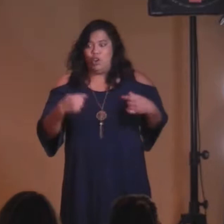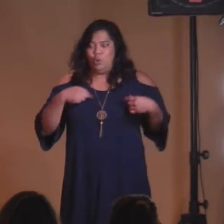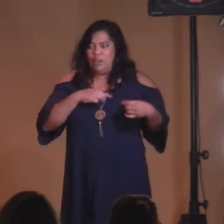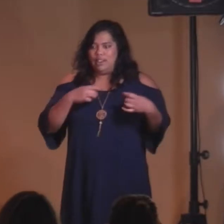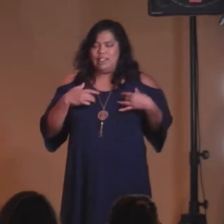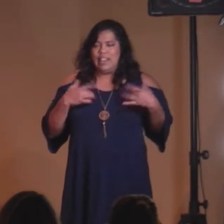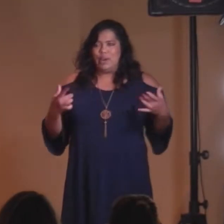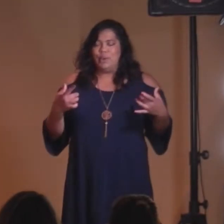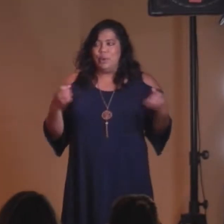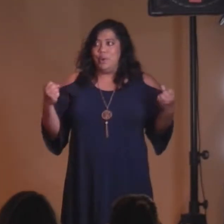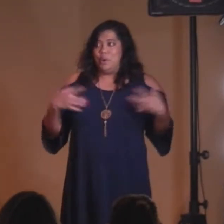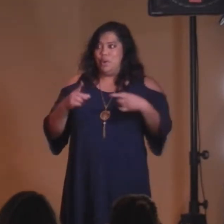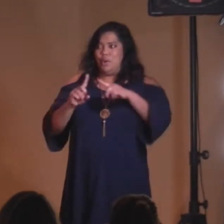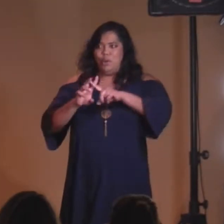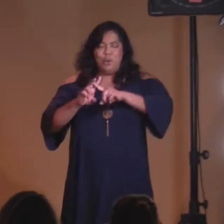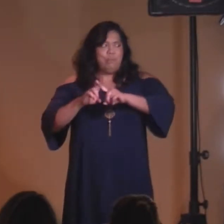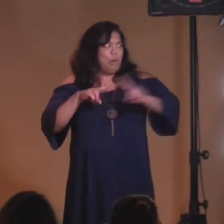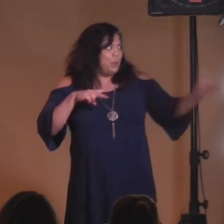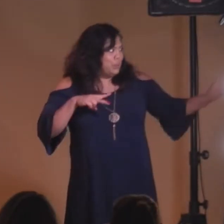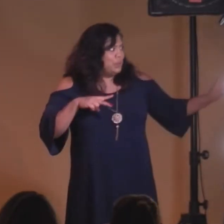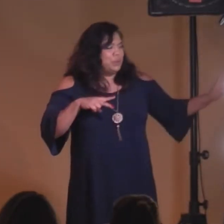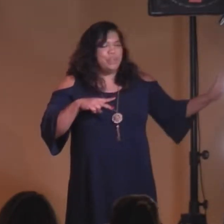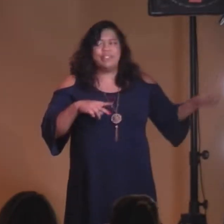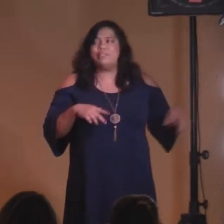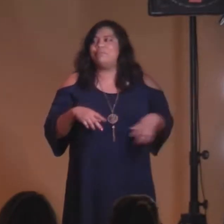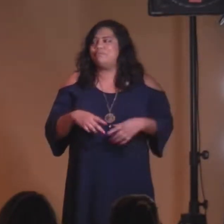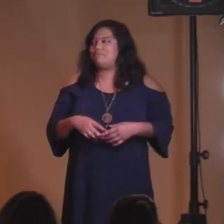ah! And you're gone. Or you do.